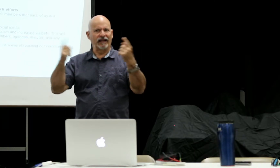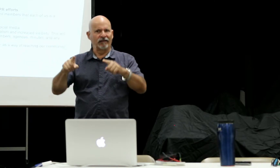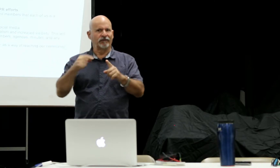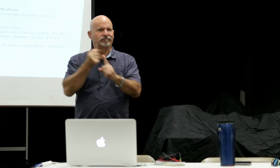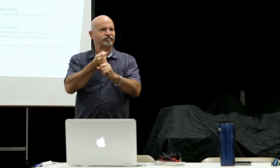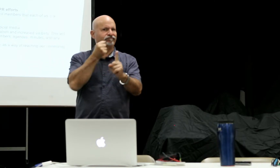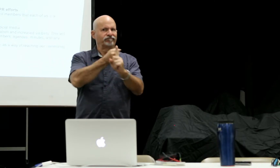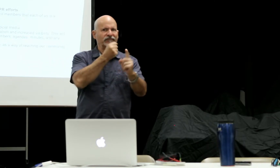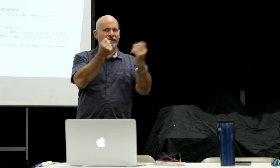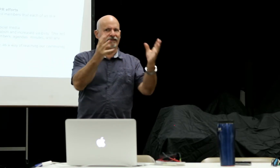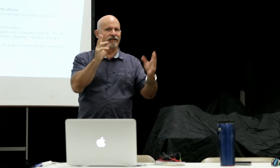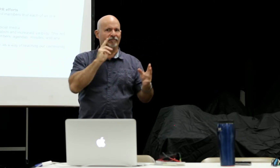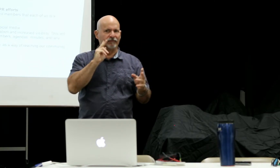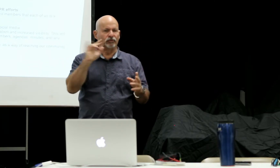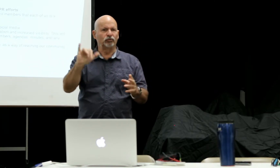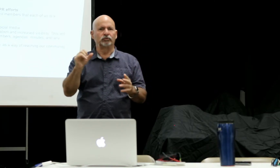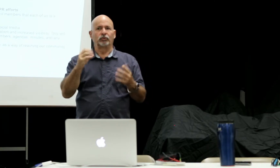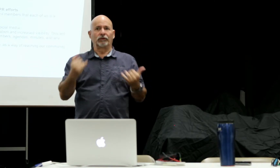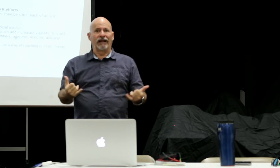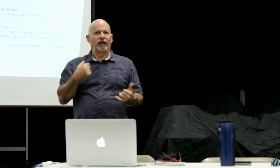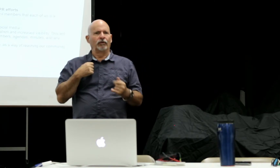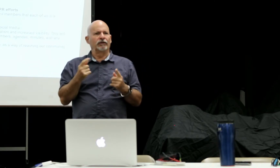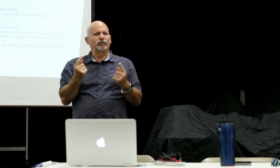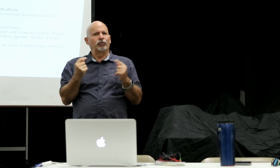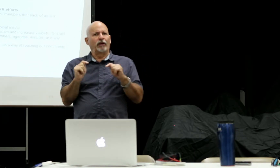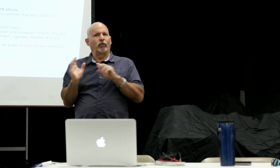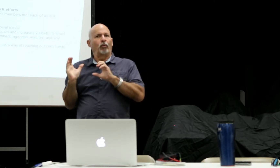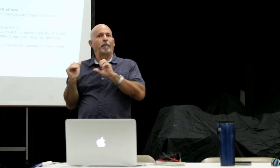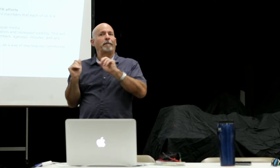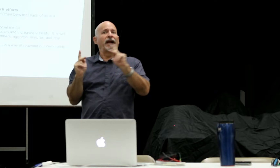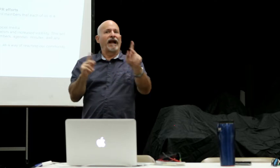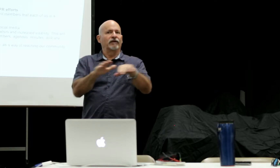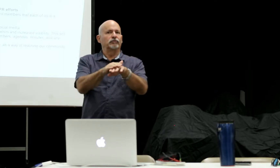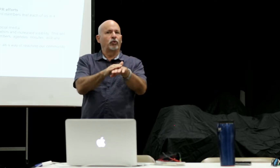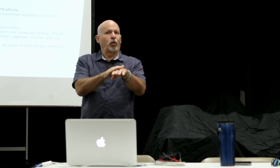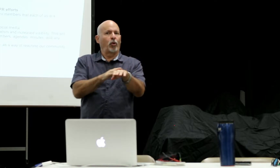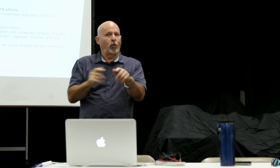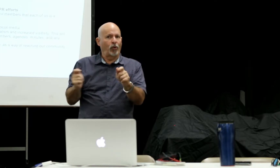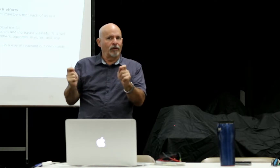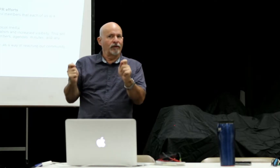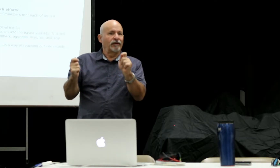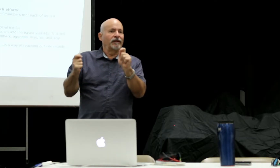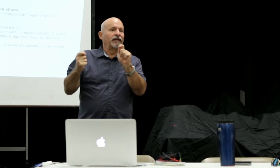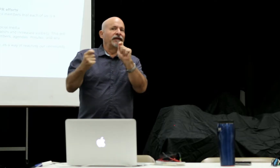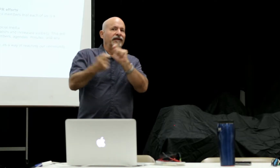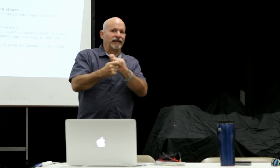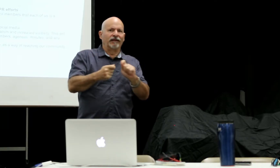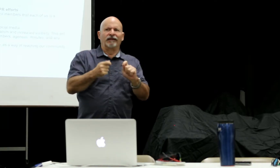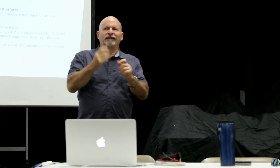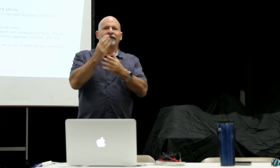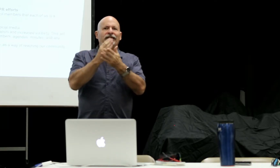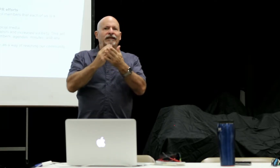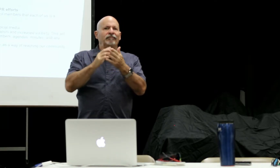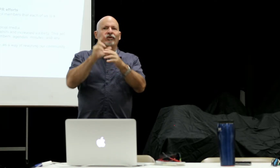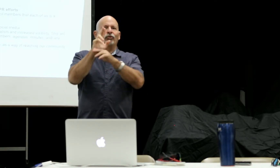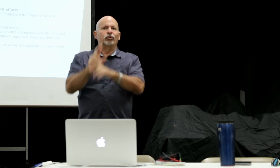lot of things have happened in the last few years. So we are trying to slowly but surely make our way